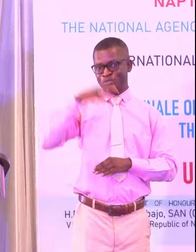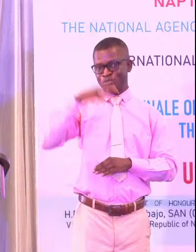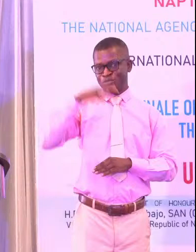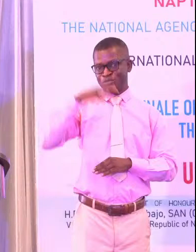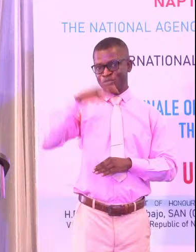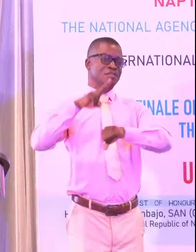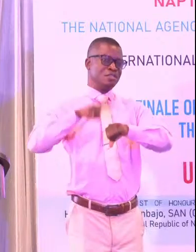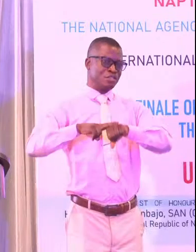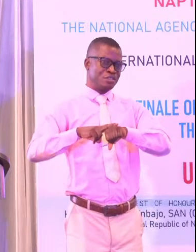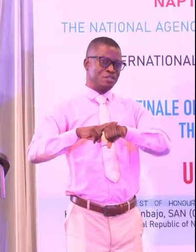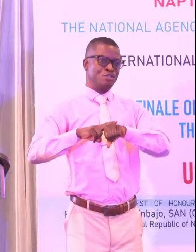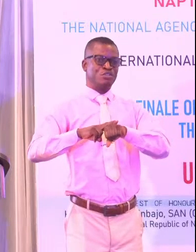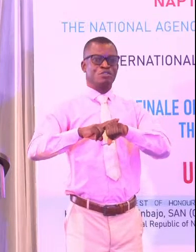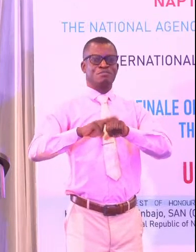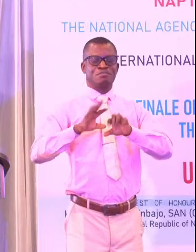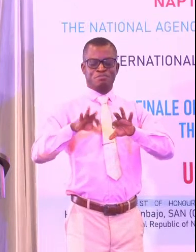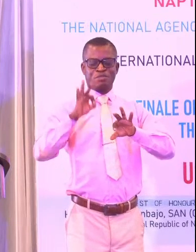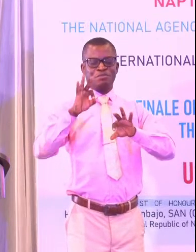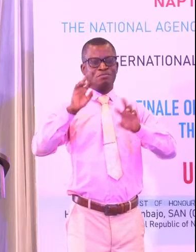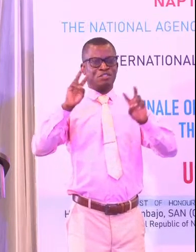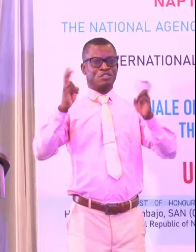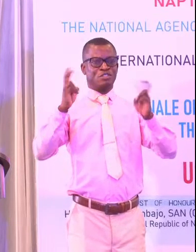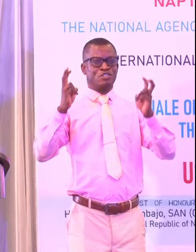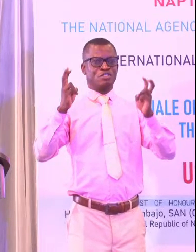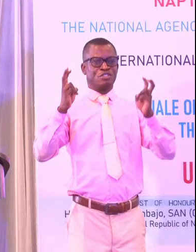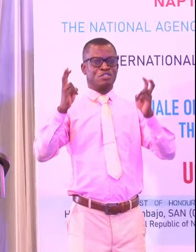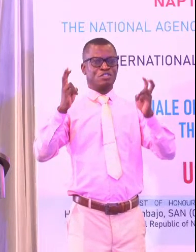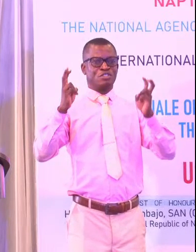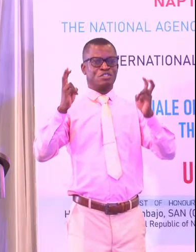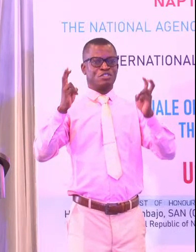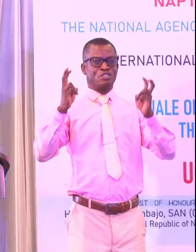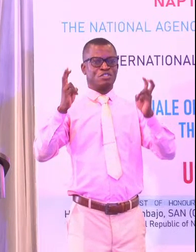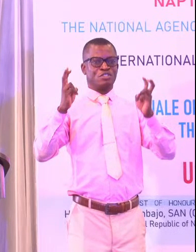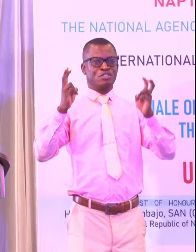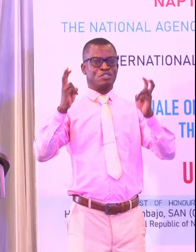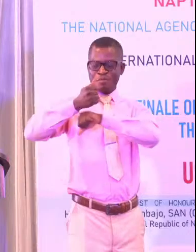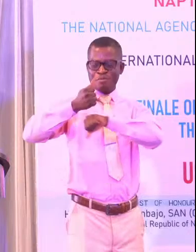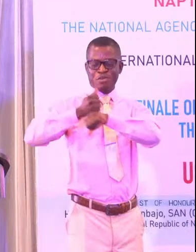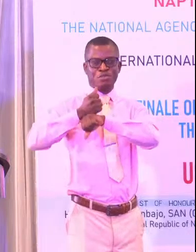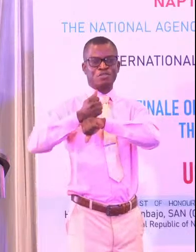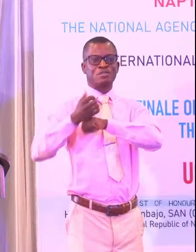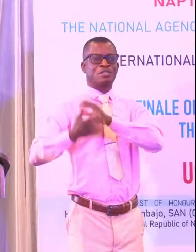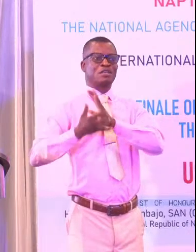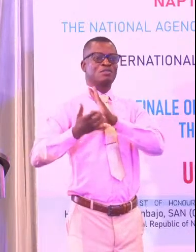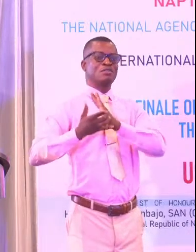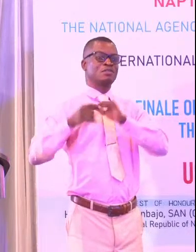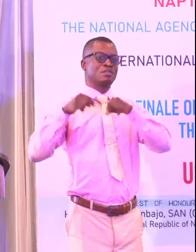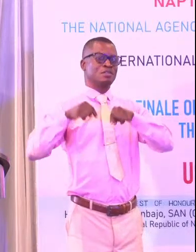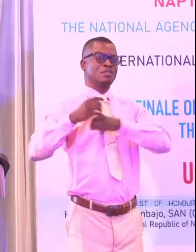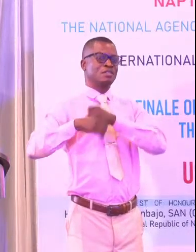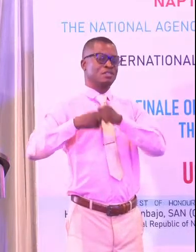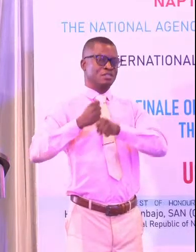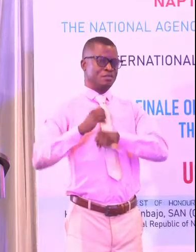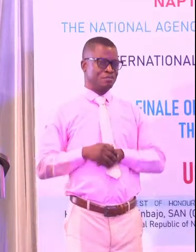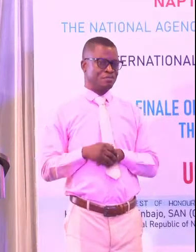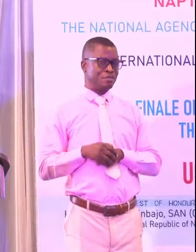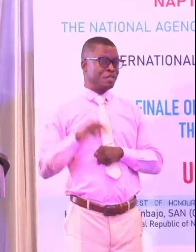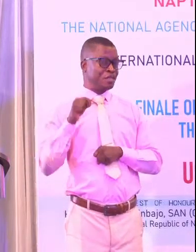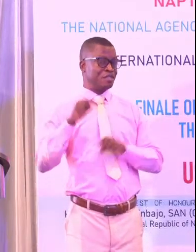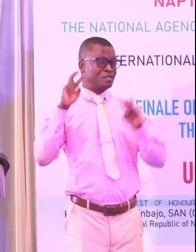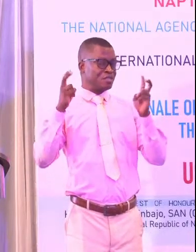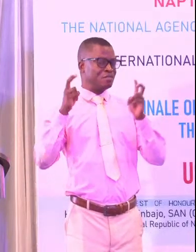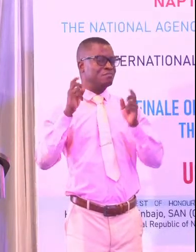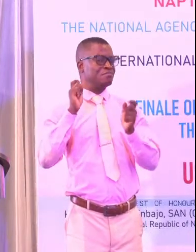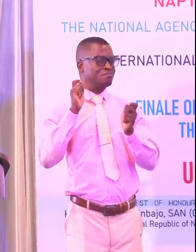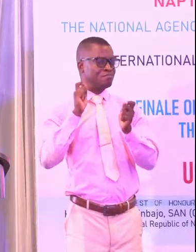the theme, Use and Abuse of Technology, for this year. I believe this theme is timely, couldn't have